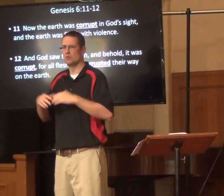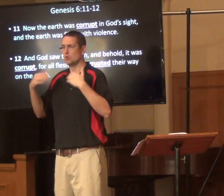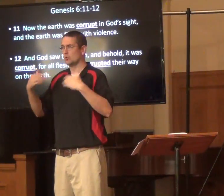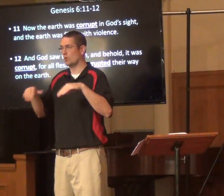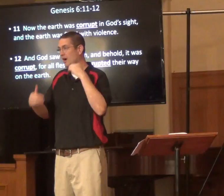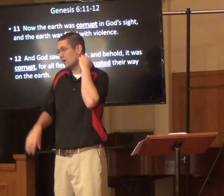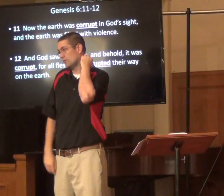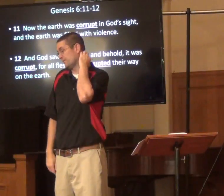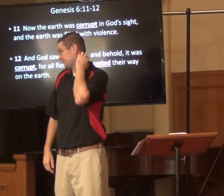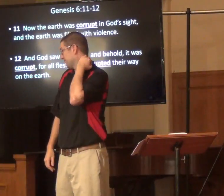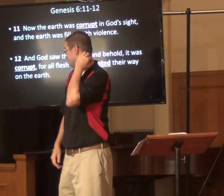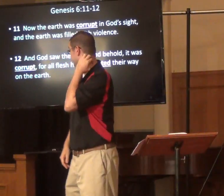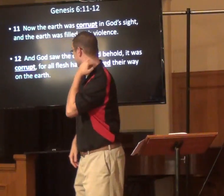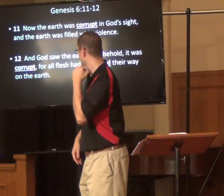death. Wow.